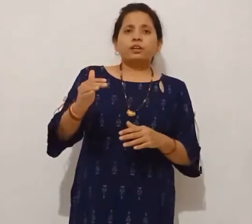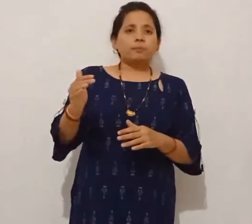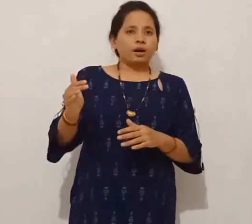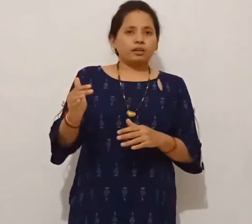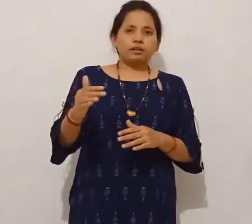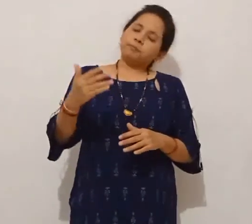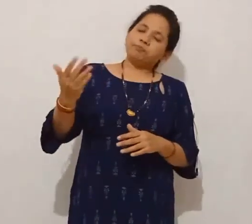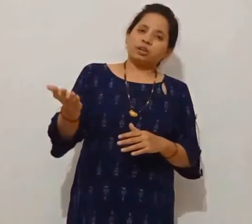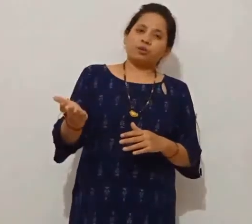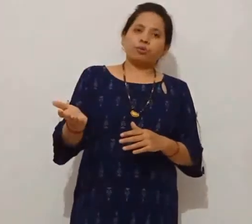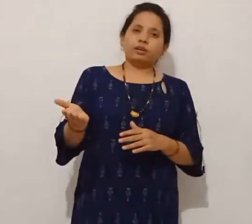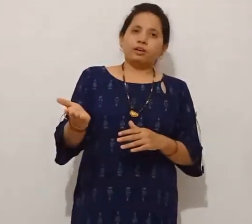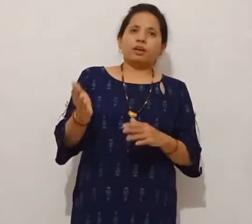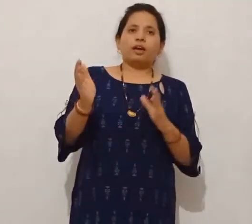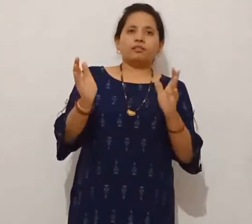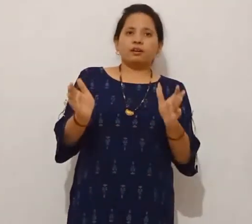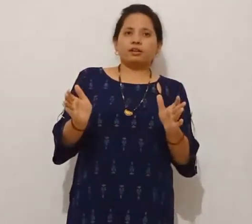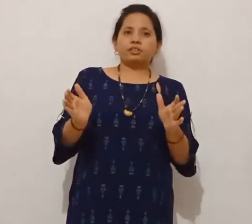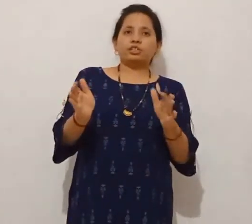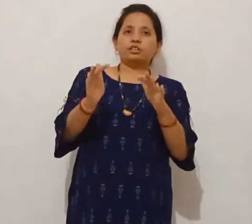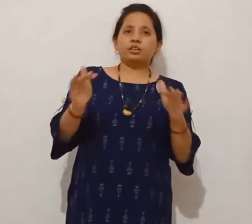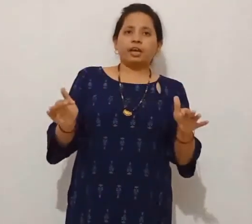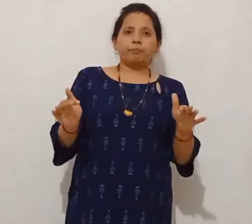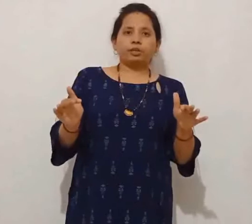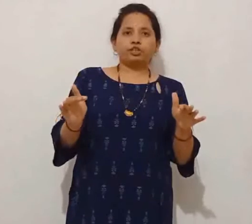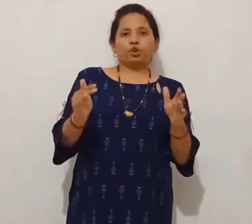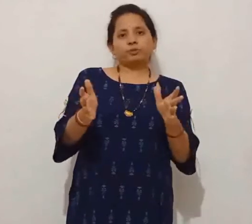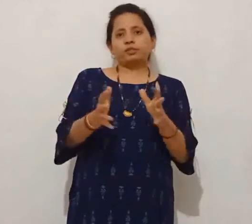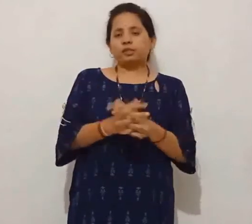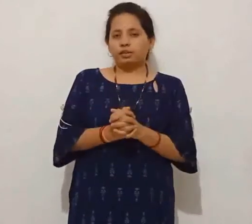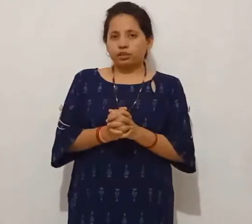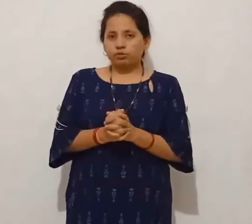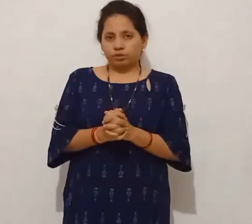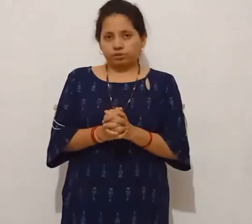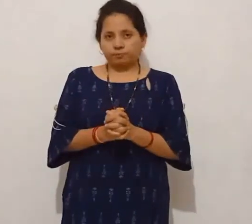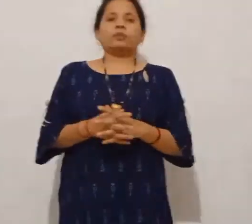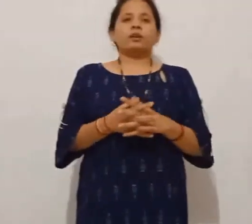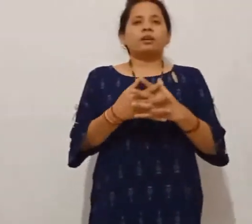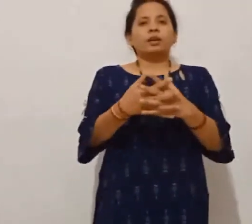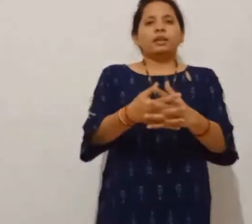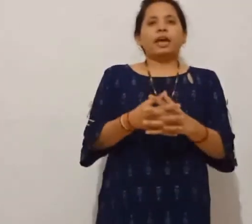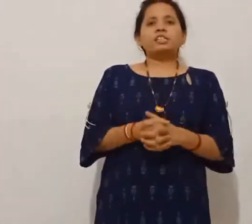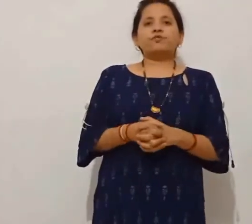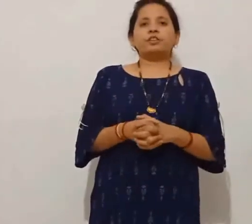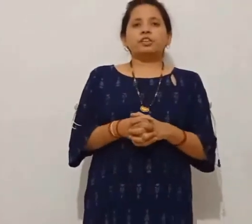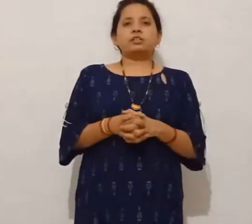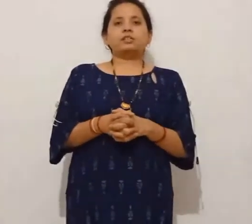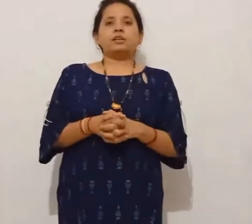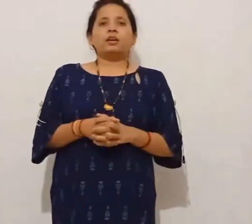the market they are going, and they are arranging the temporary shops and selling the goods. Next feature is